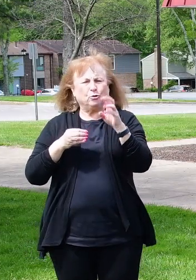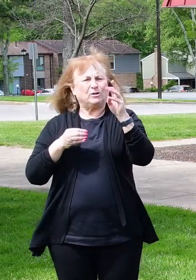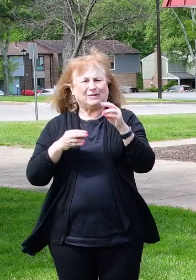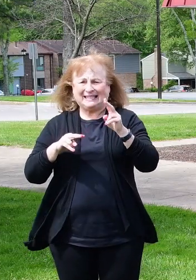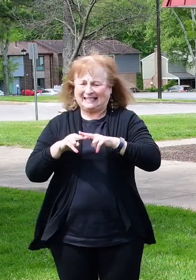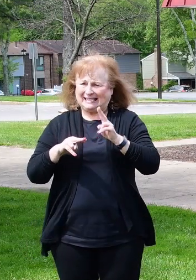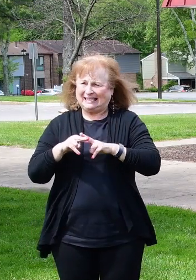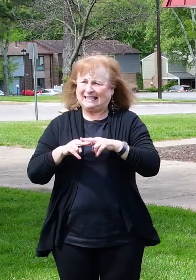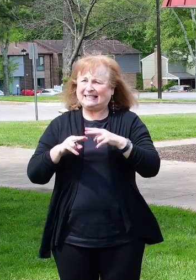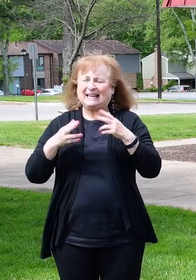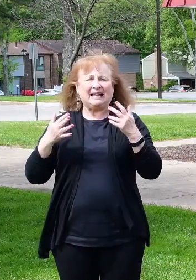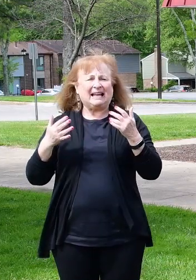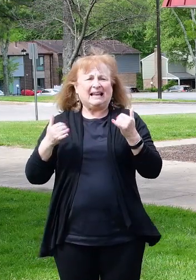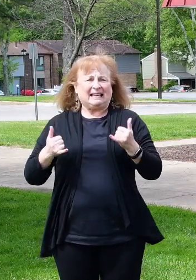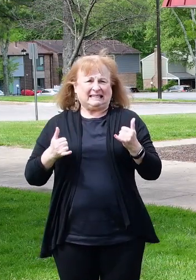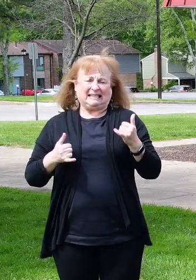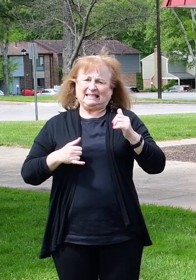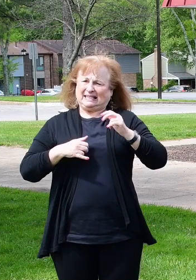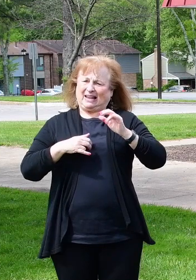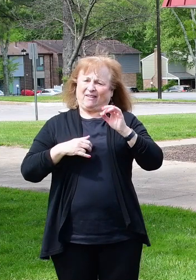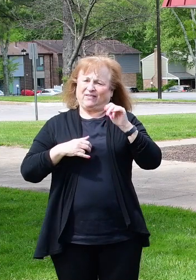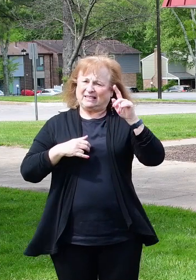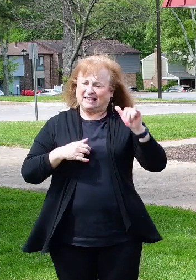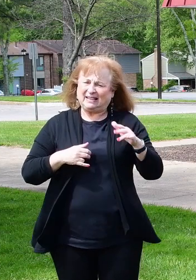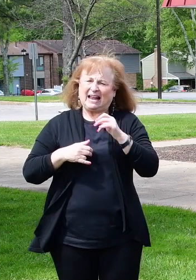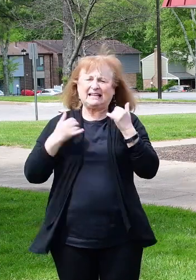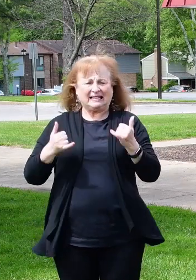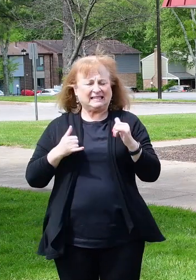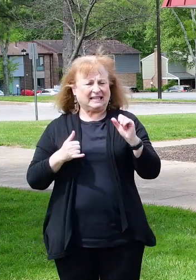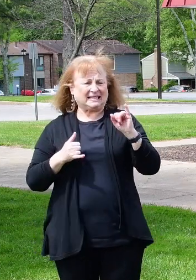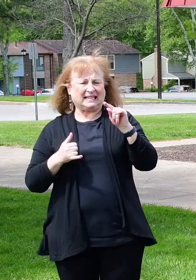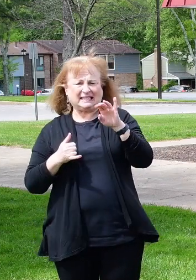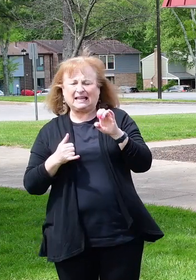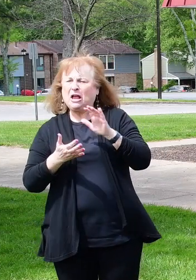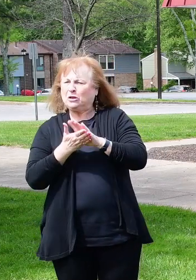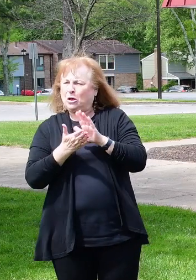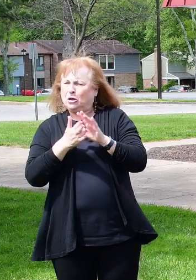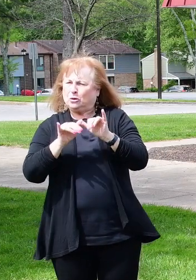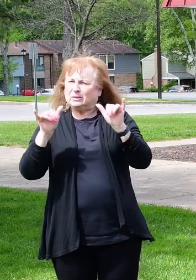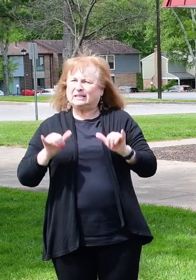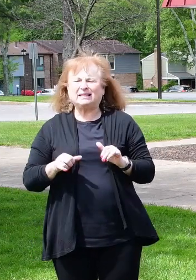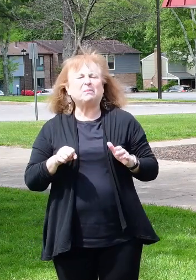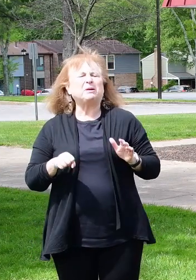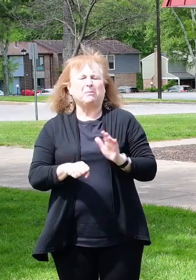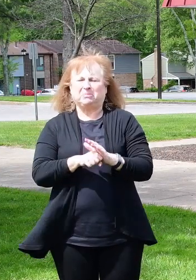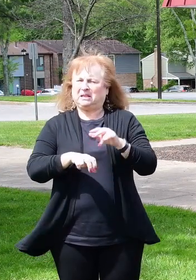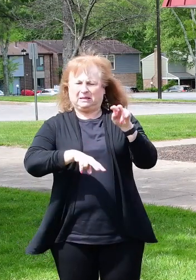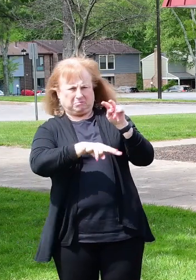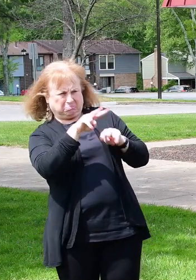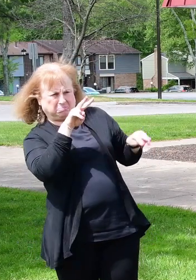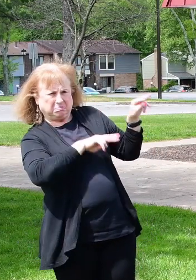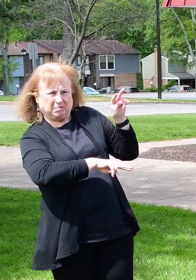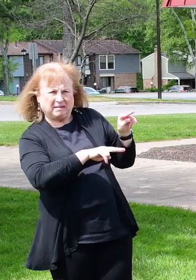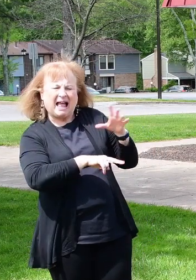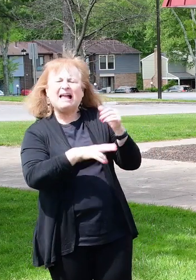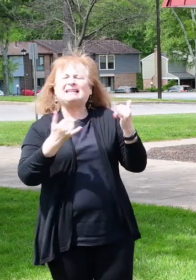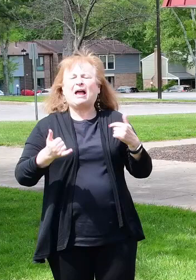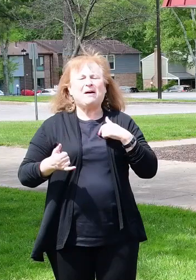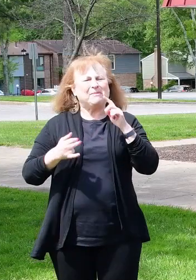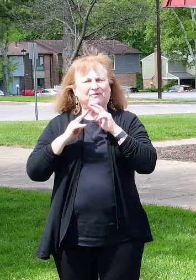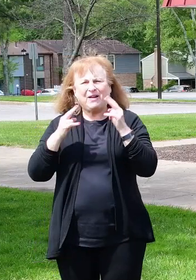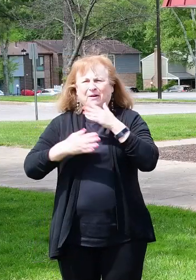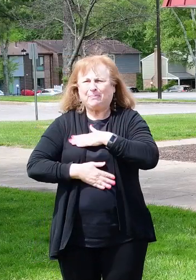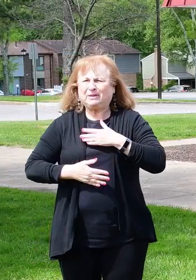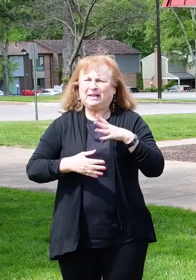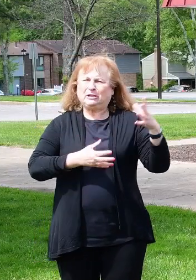seats in an existing facility and an existing site which the school system completely oversees. And now I'm so pleased